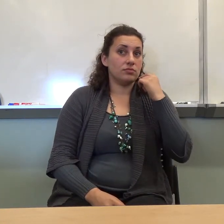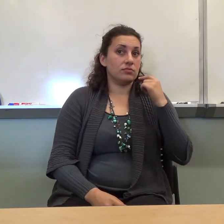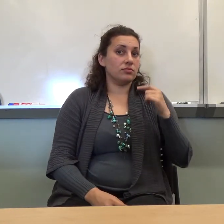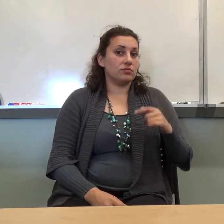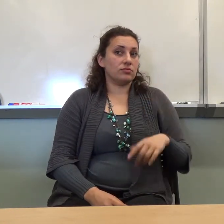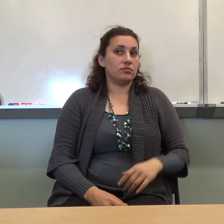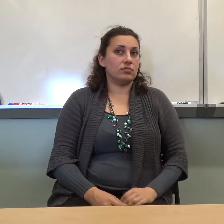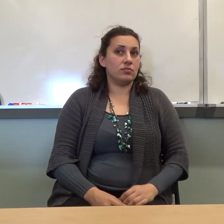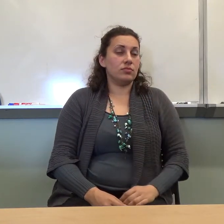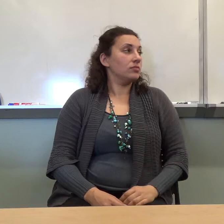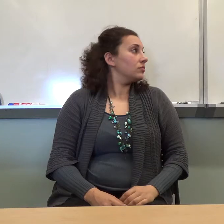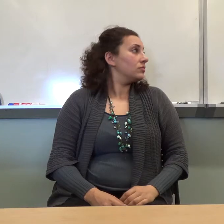0.1815.